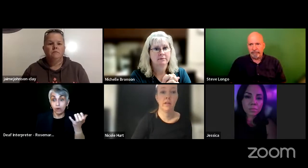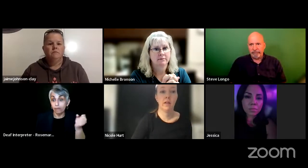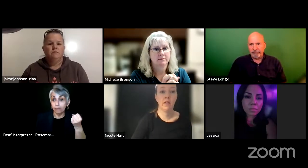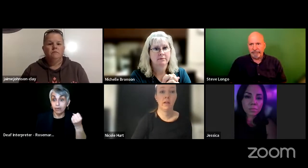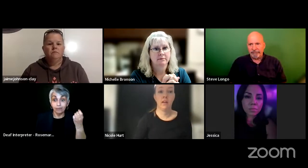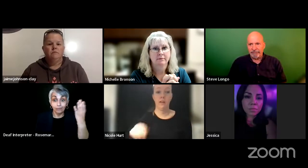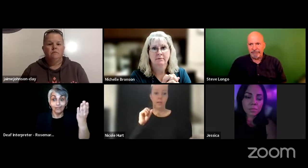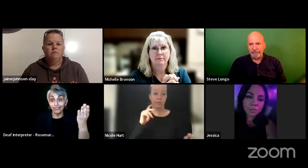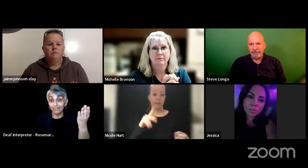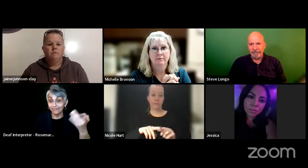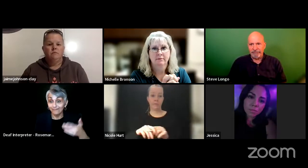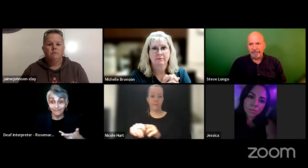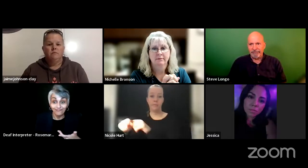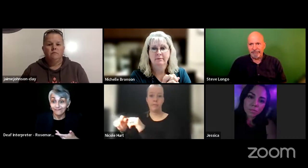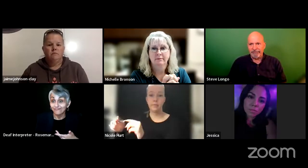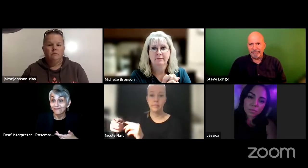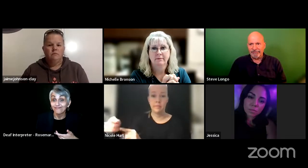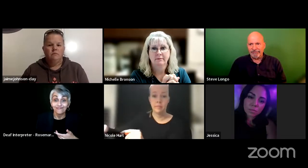want to proceed?